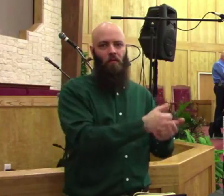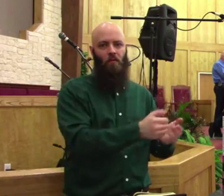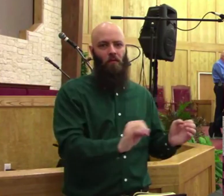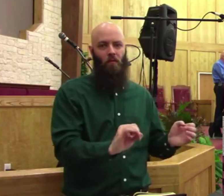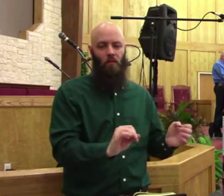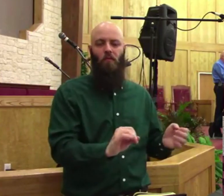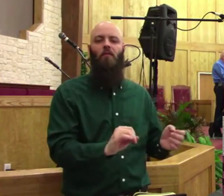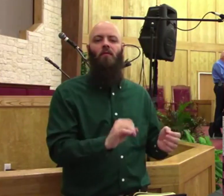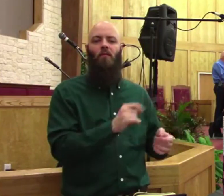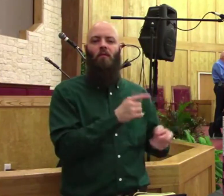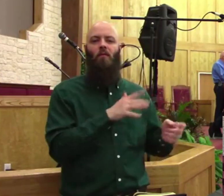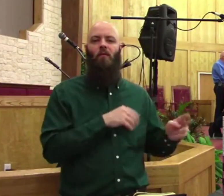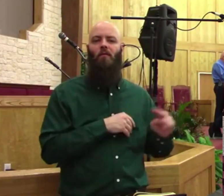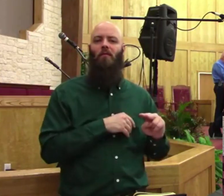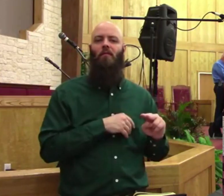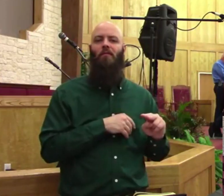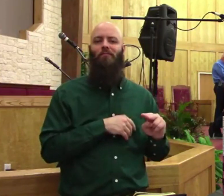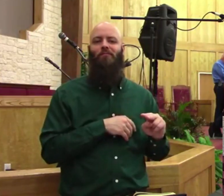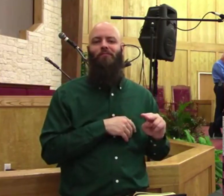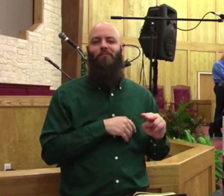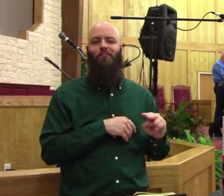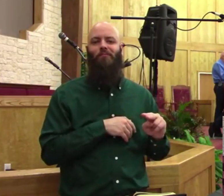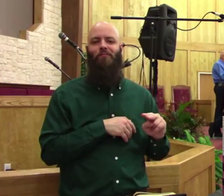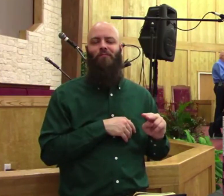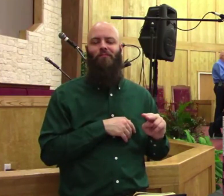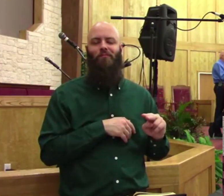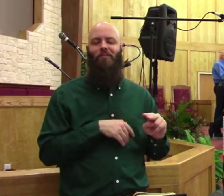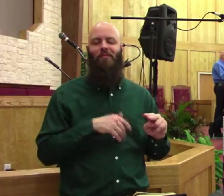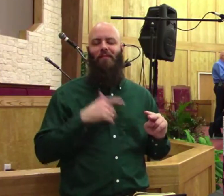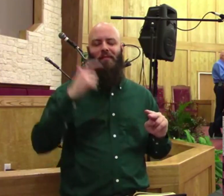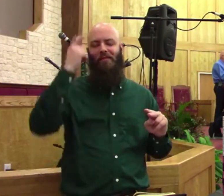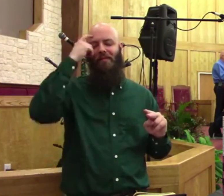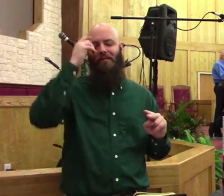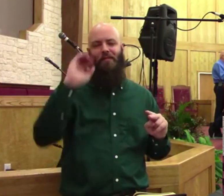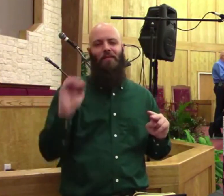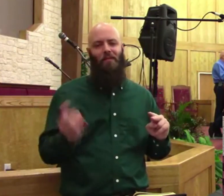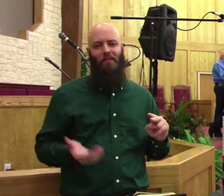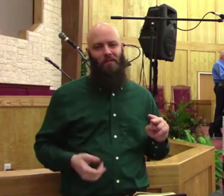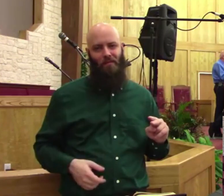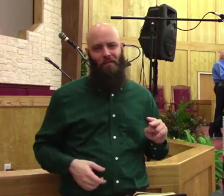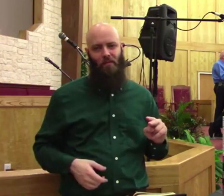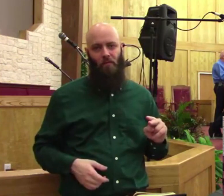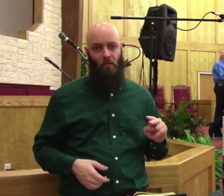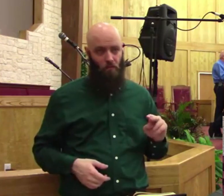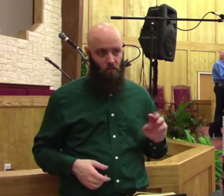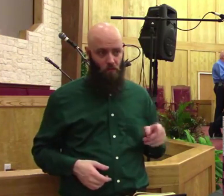will look at you and say, that just doesn't make sense.